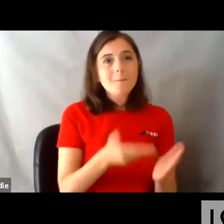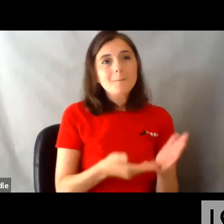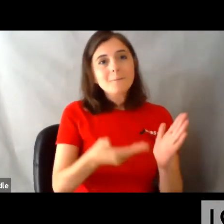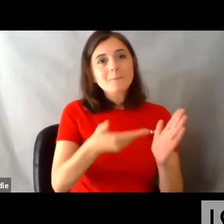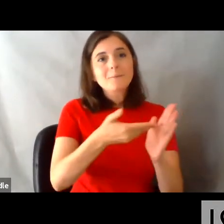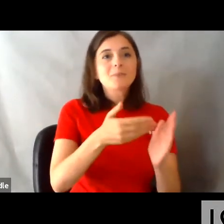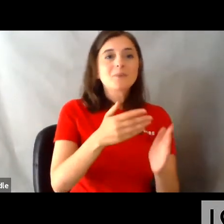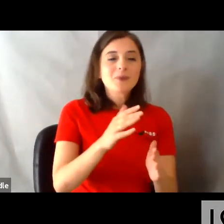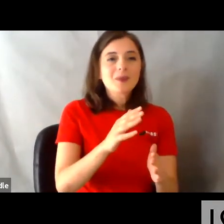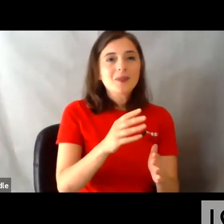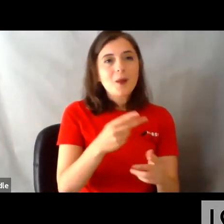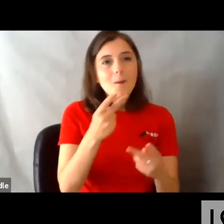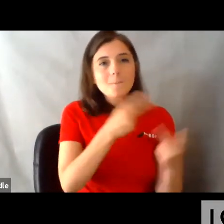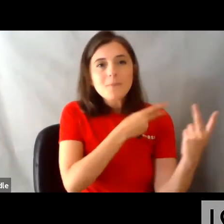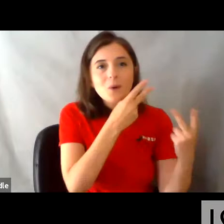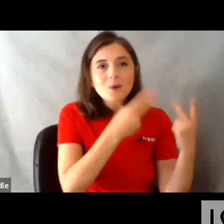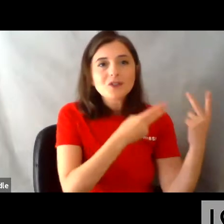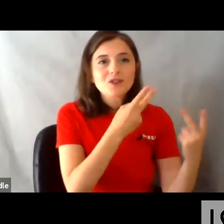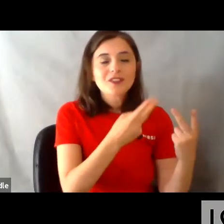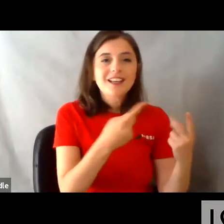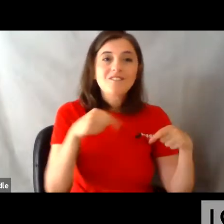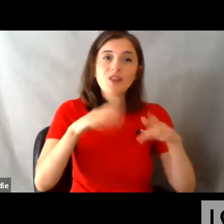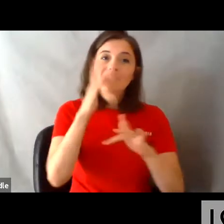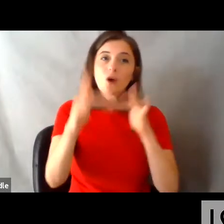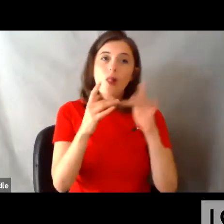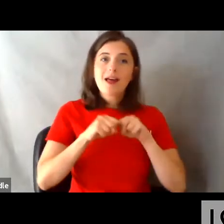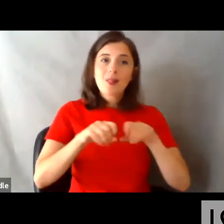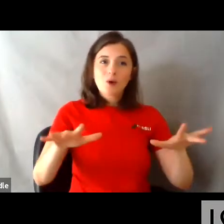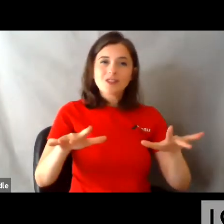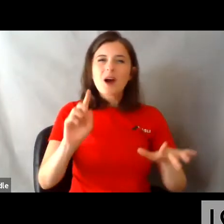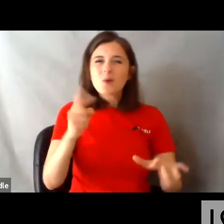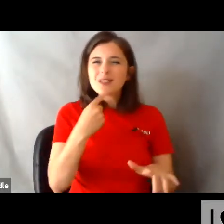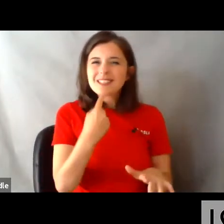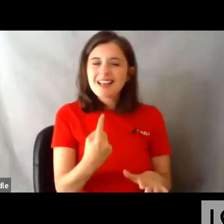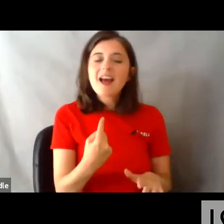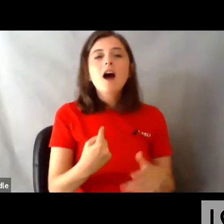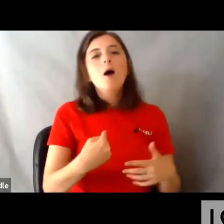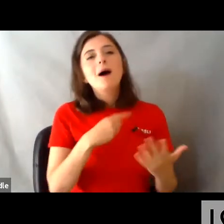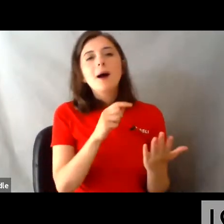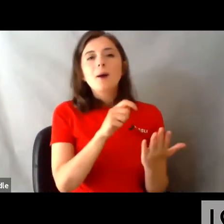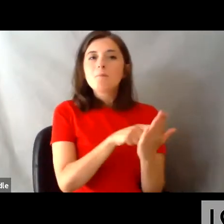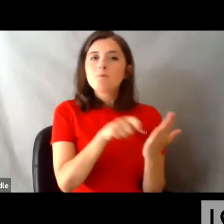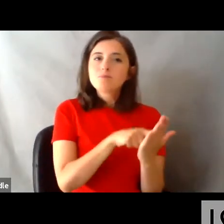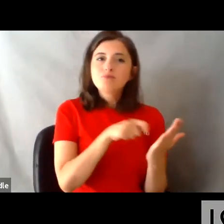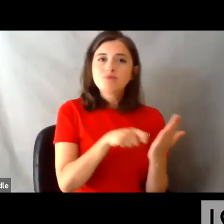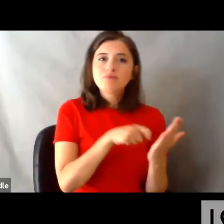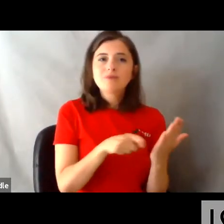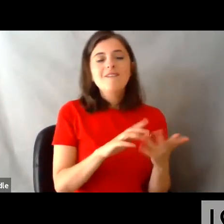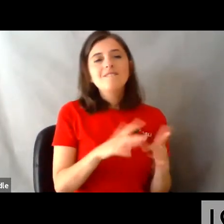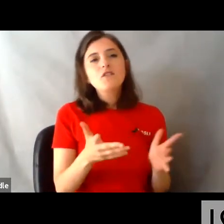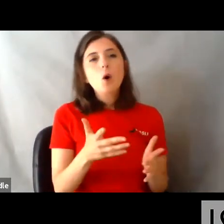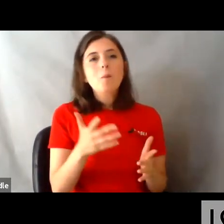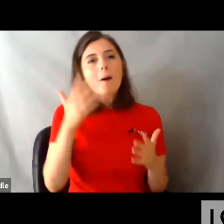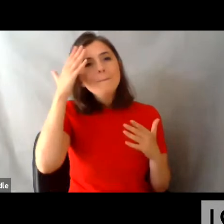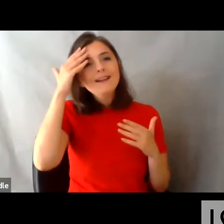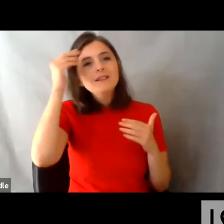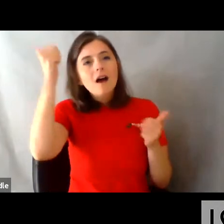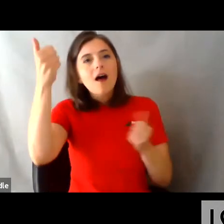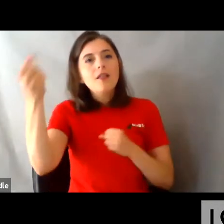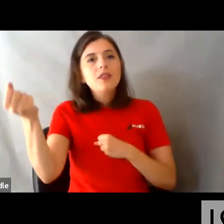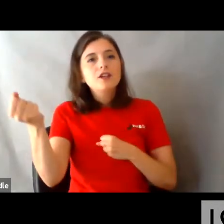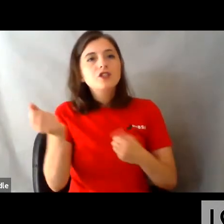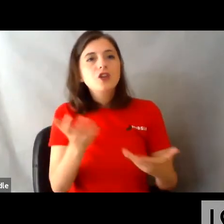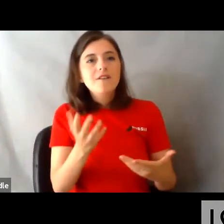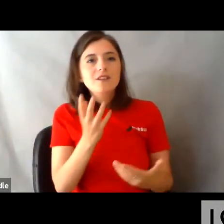event, and to point out that although I write my poems from the point of view of a mental health service user and